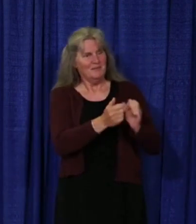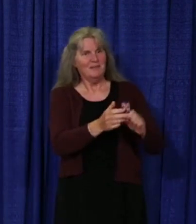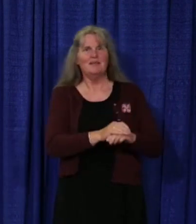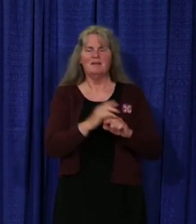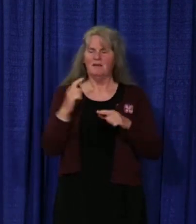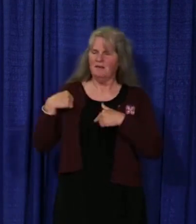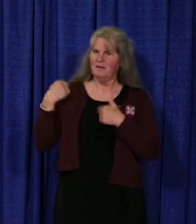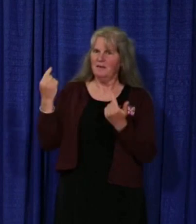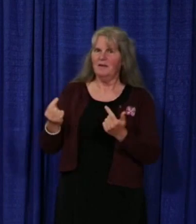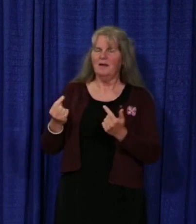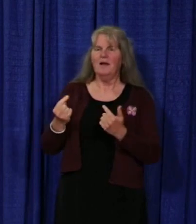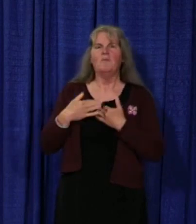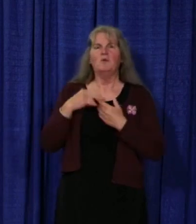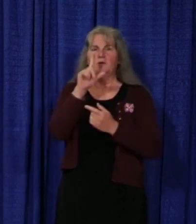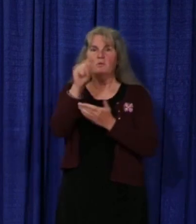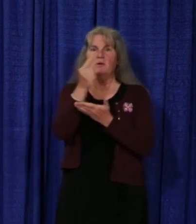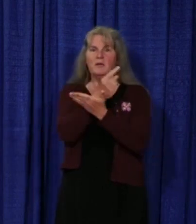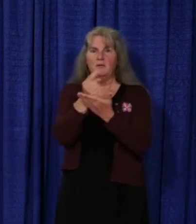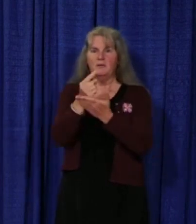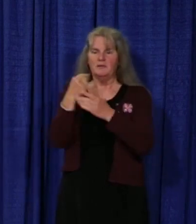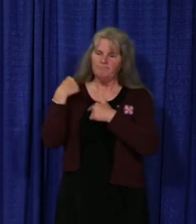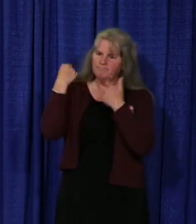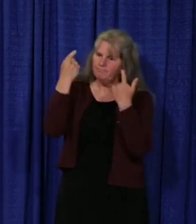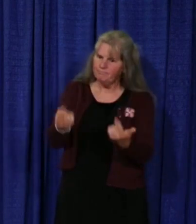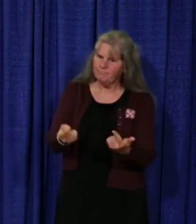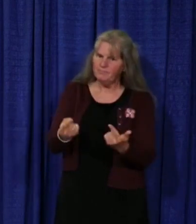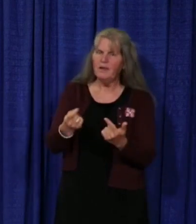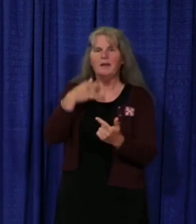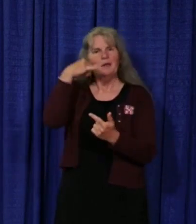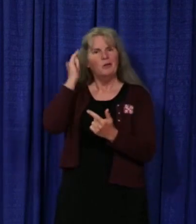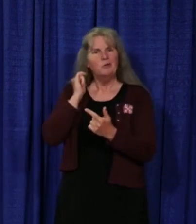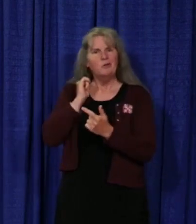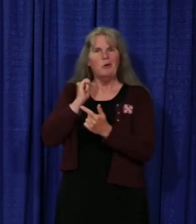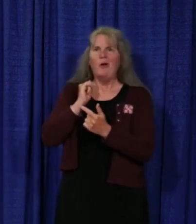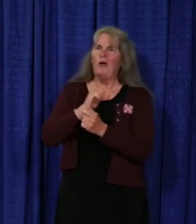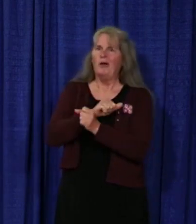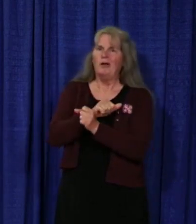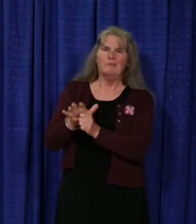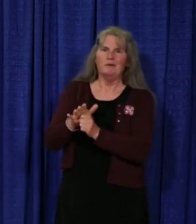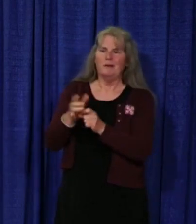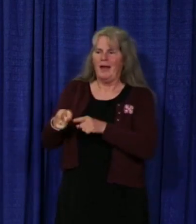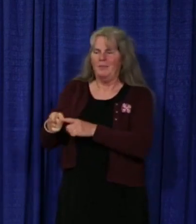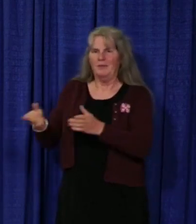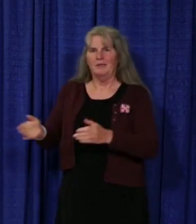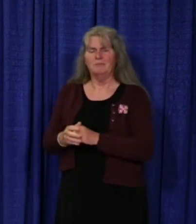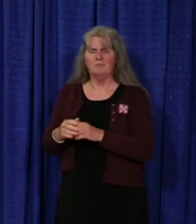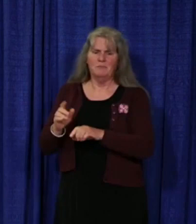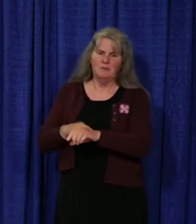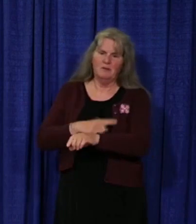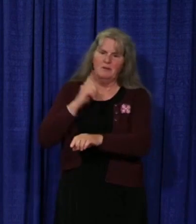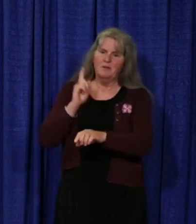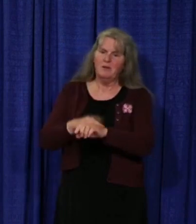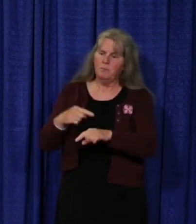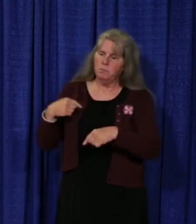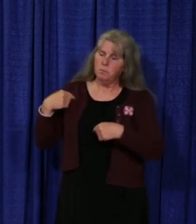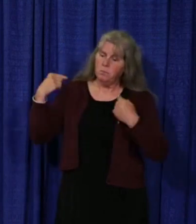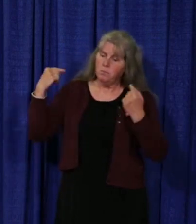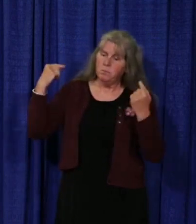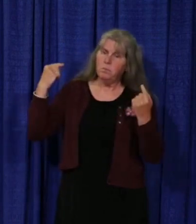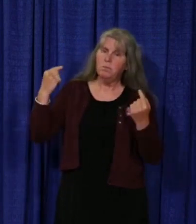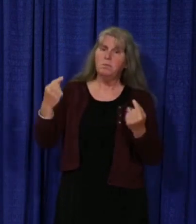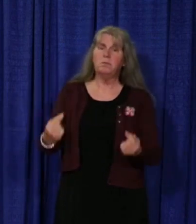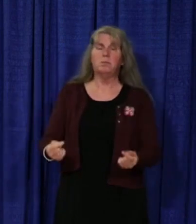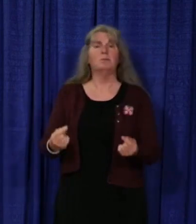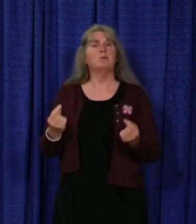almost 20 weeks into Yukon's pandemic response. It's been a long road, and the